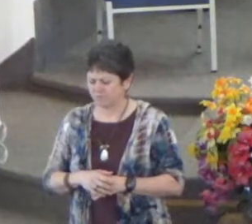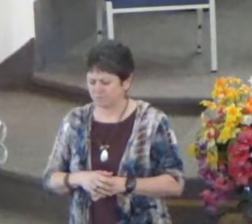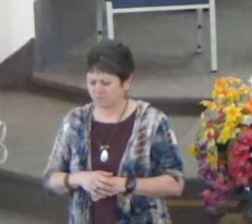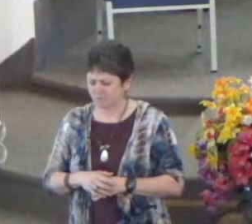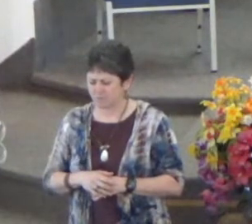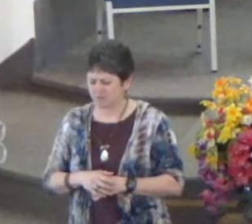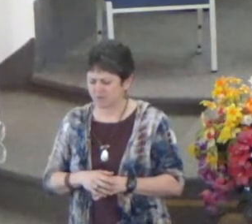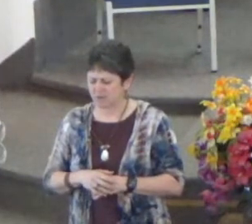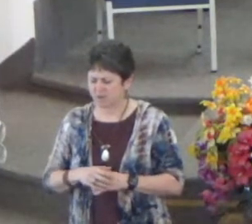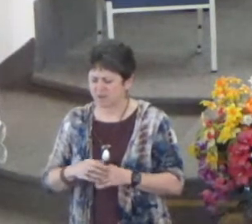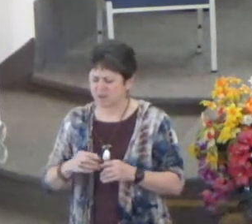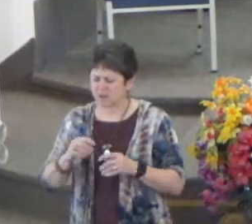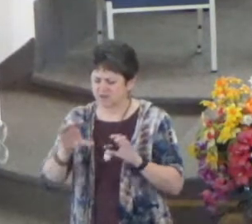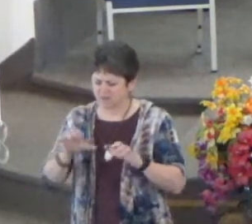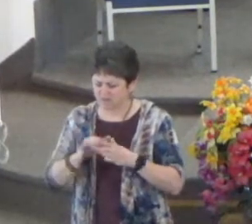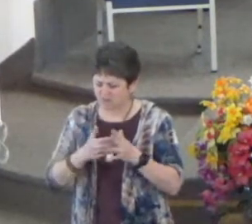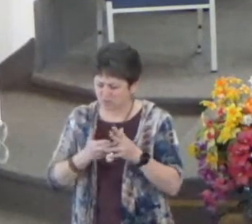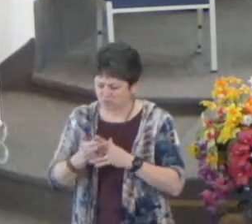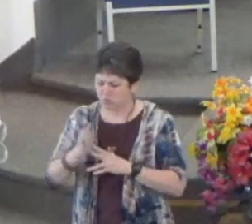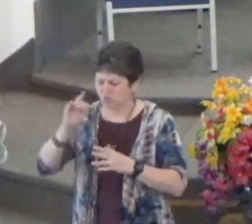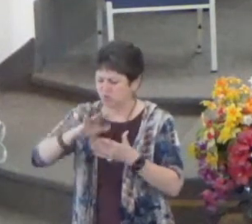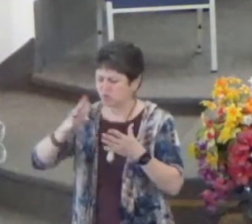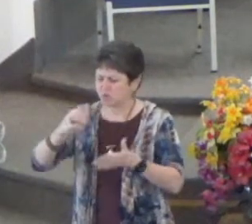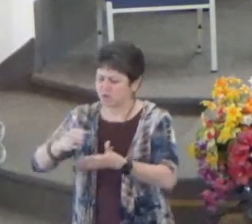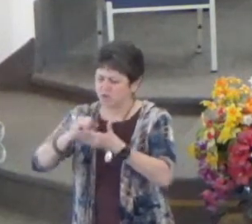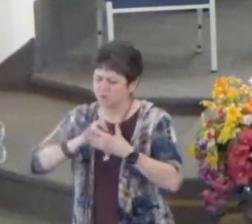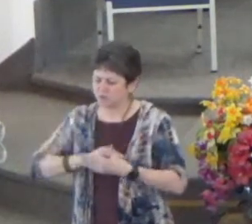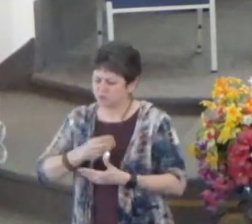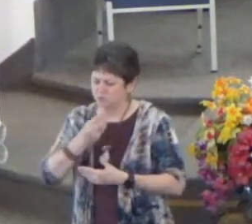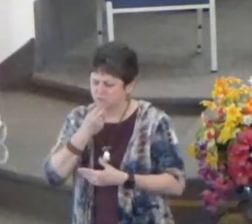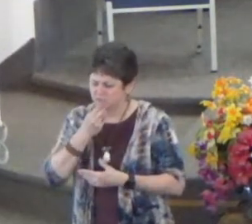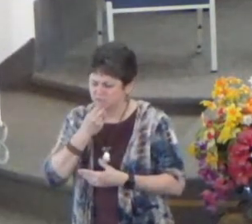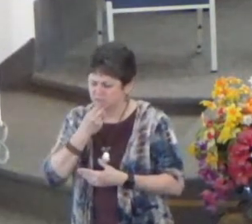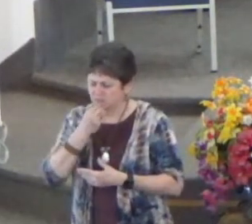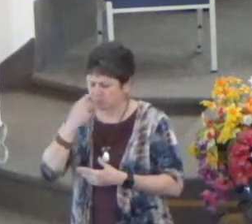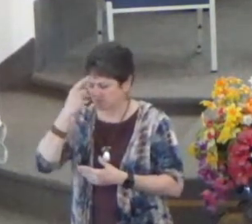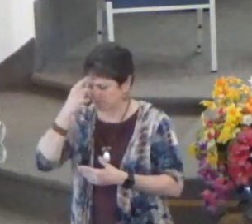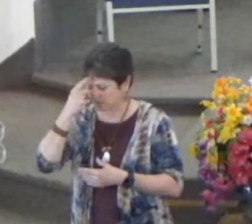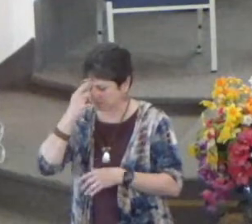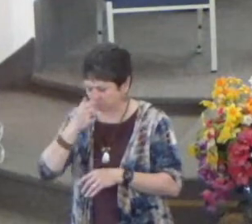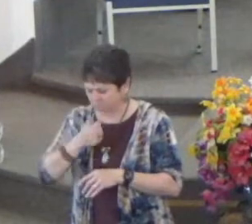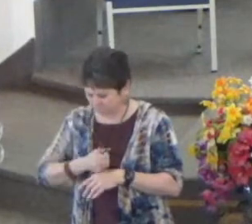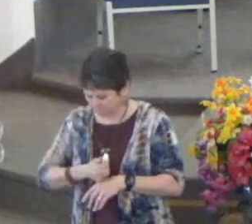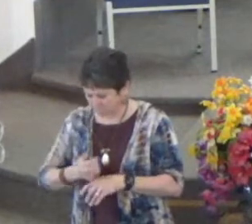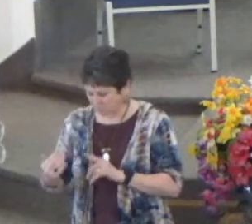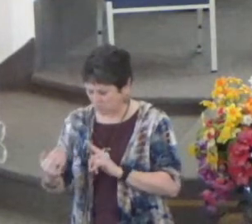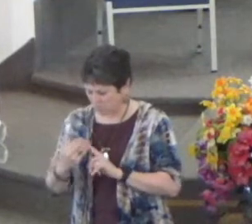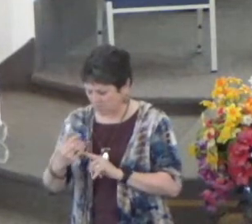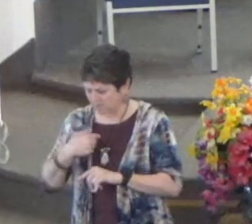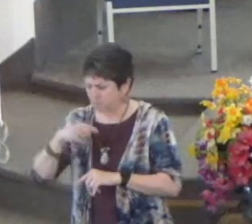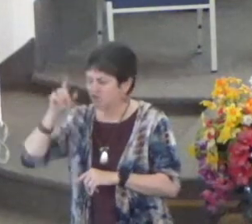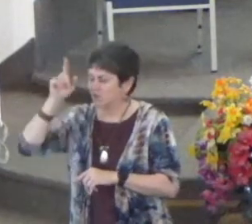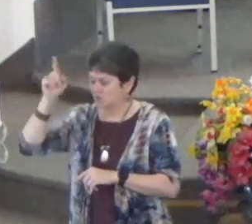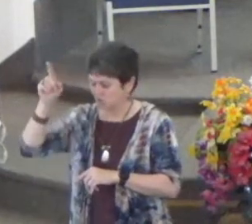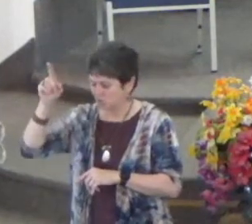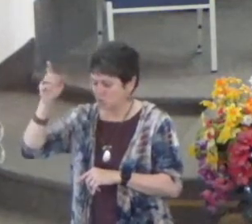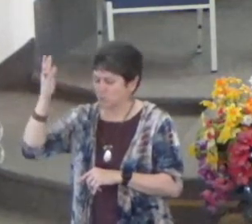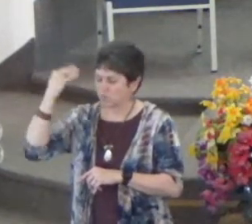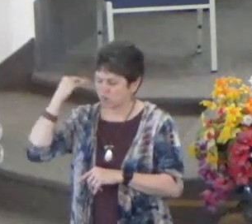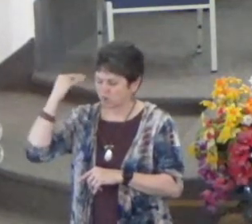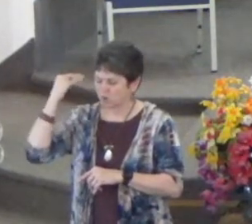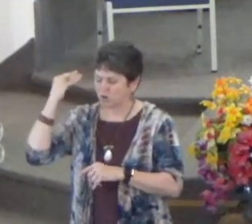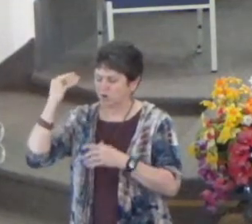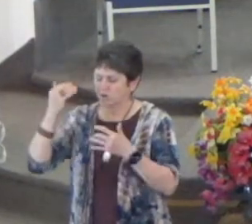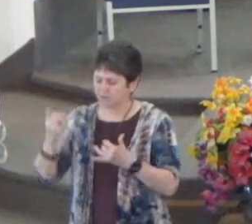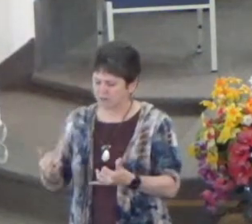and make that for your glory. Help us to take this in a mindset that reminds us that you were, are, and always